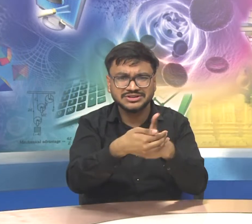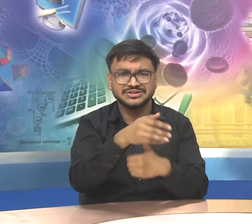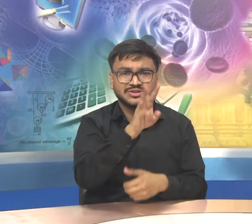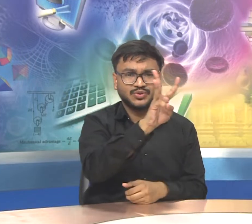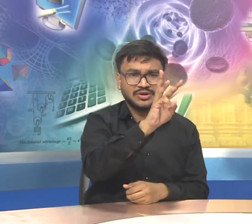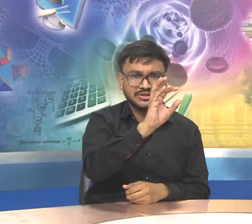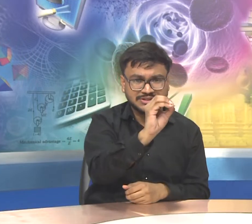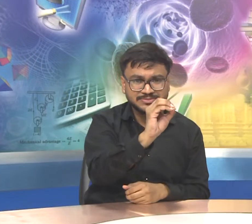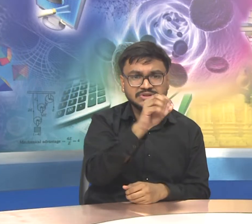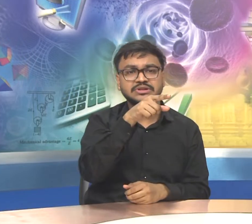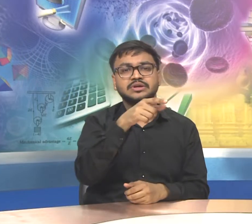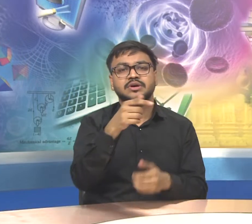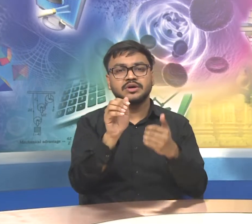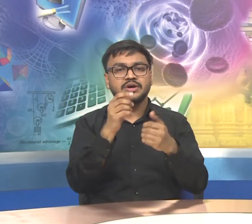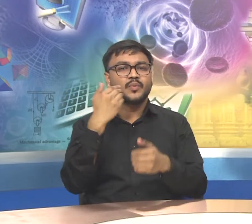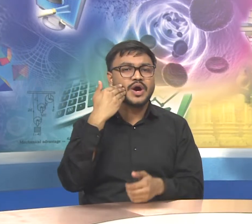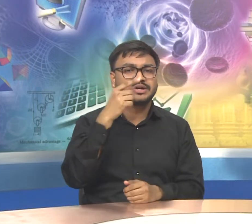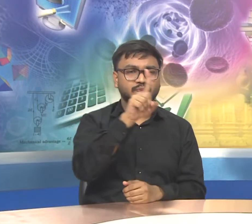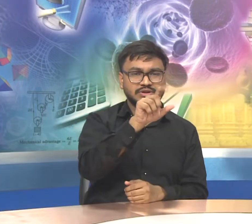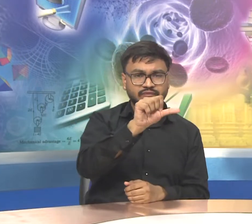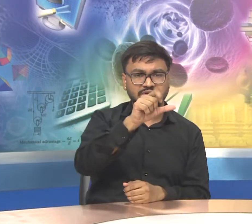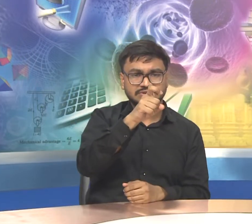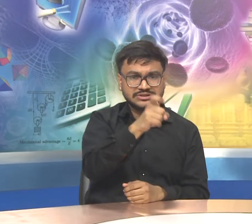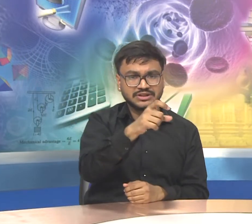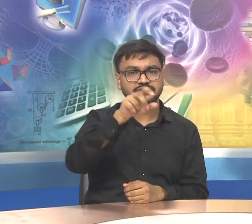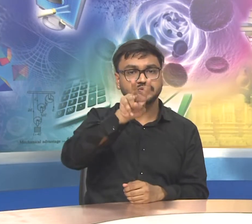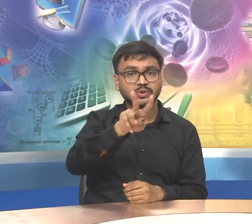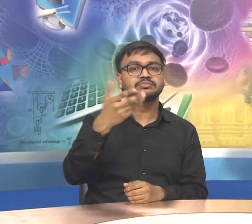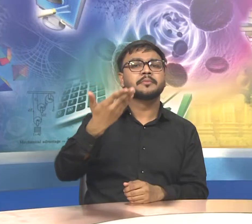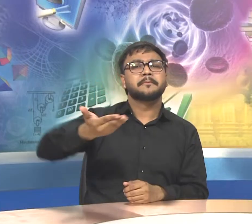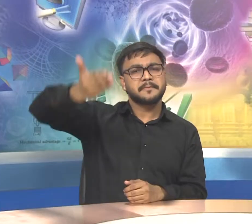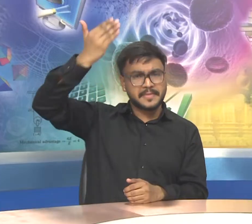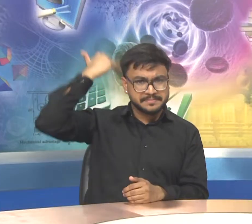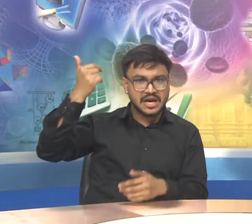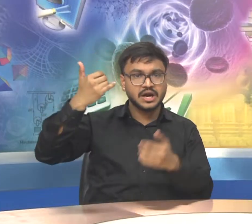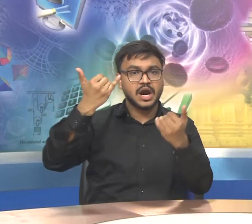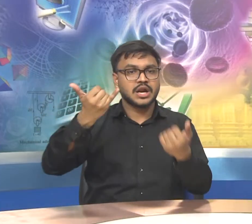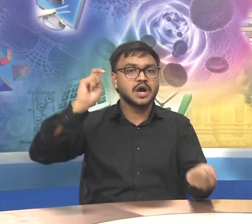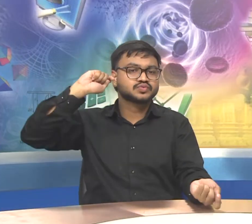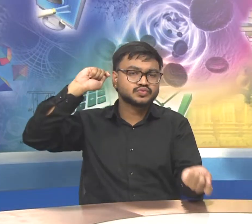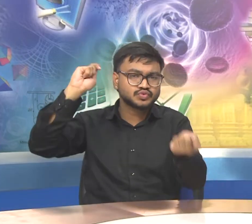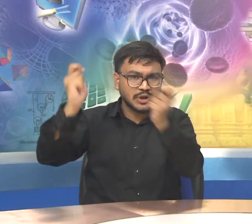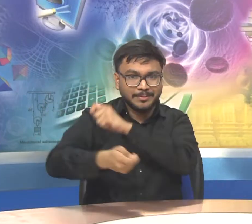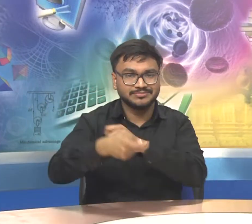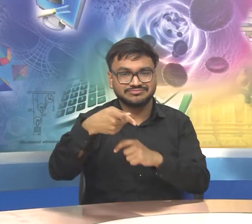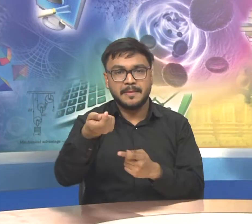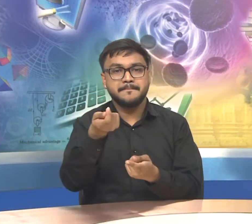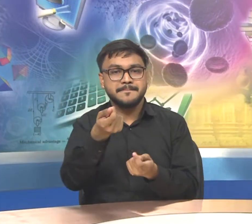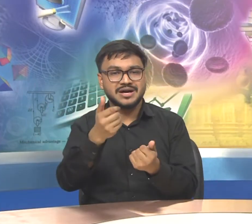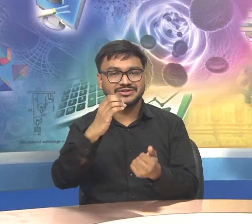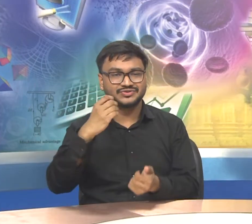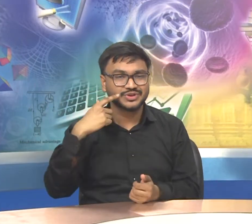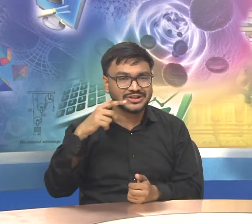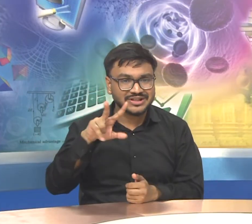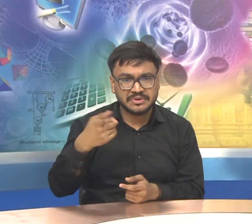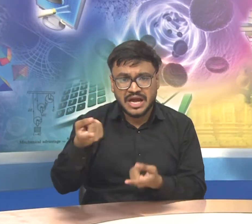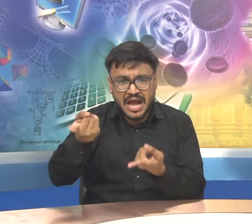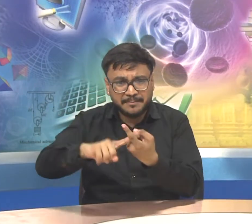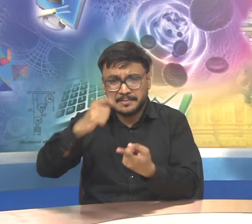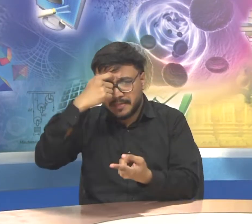20,000, but now according to the 30th Amendment of 1972, there is